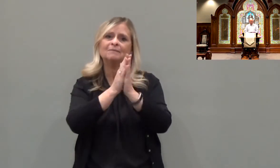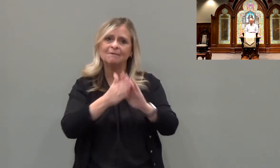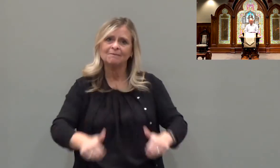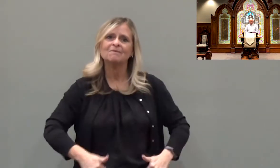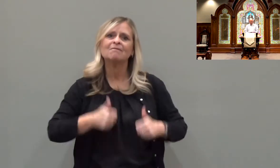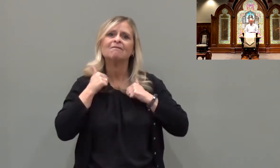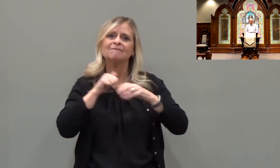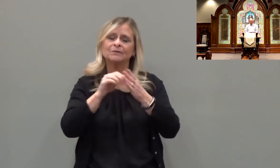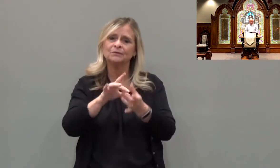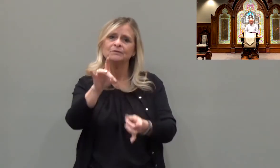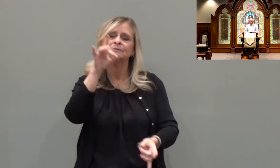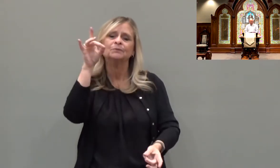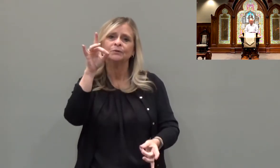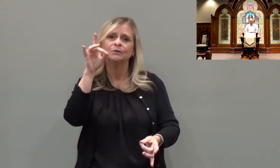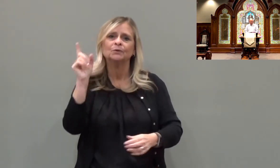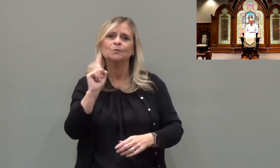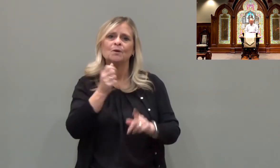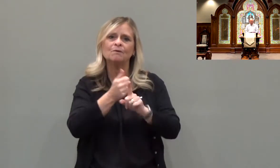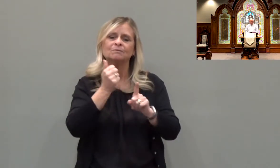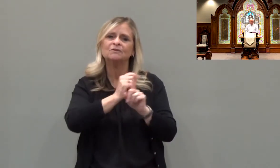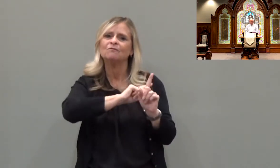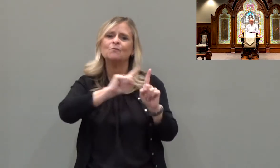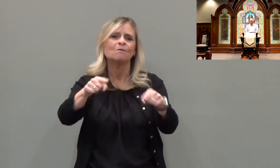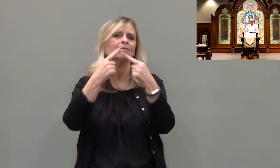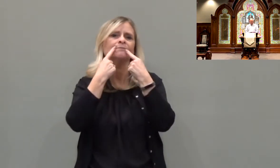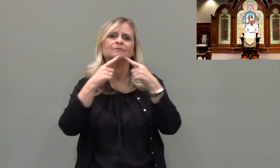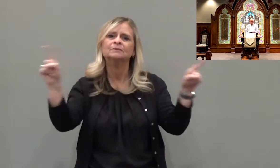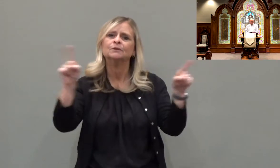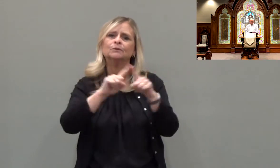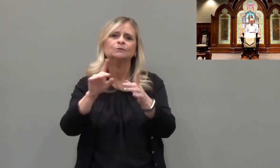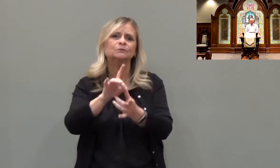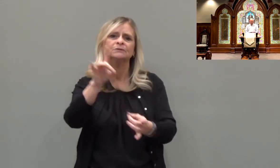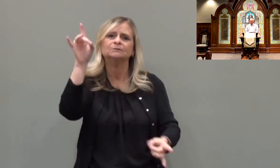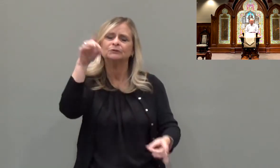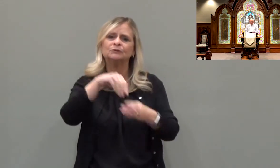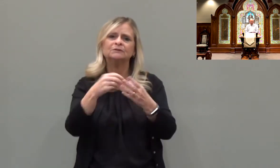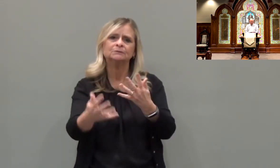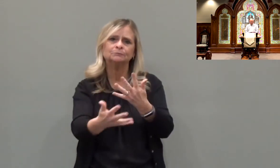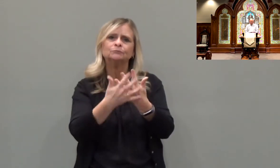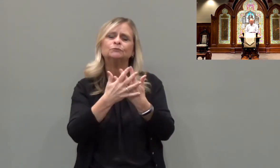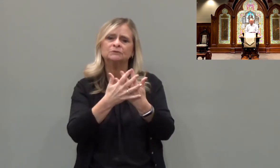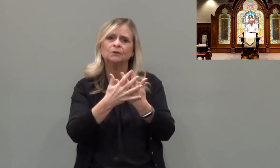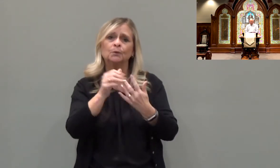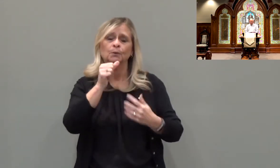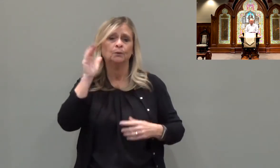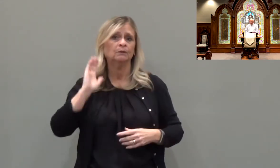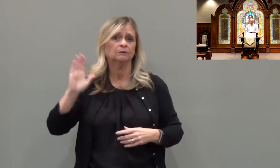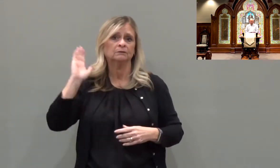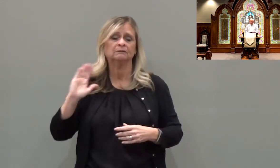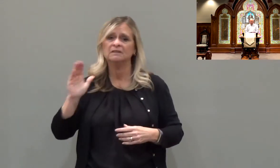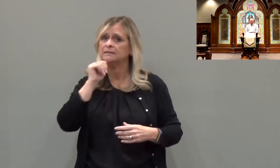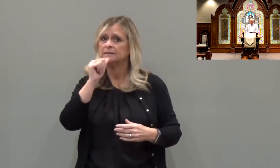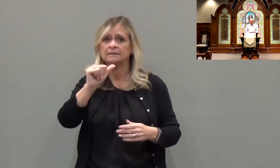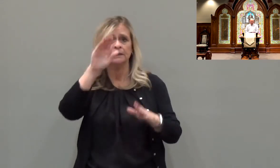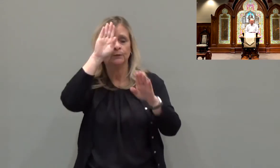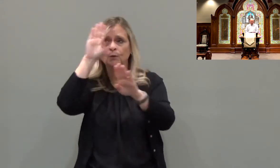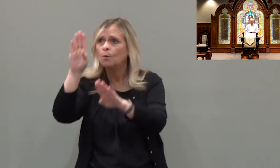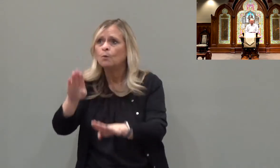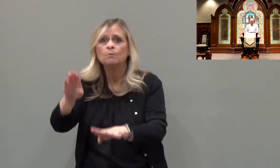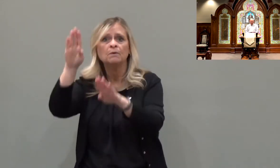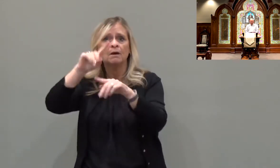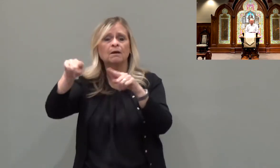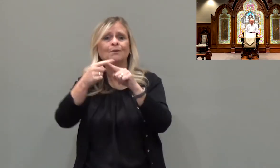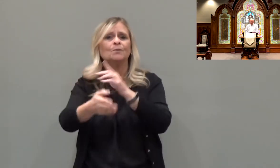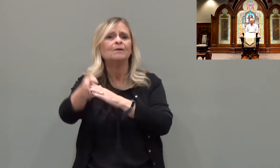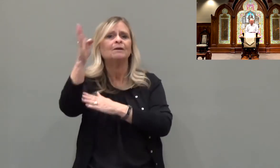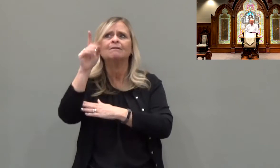in which he also went and made a proclamation to the spirits in prison, who in former times did not obey when God